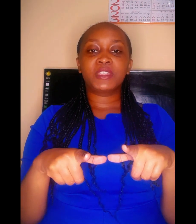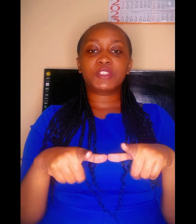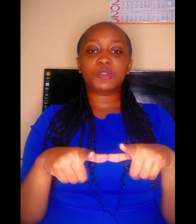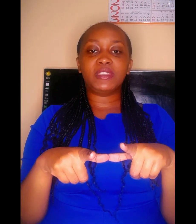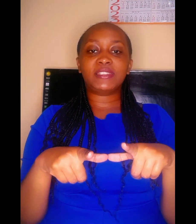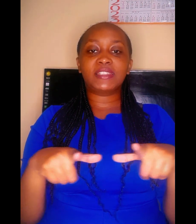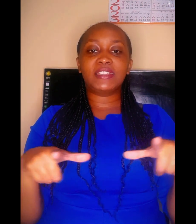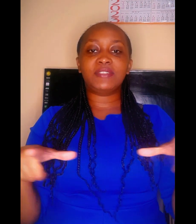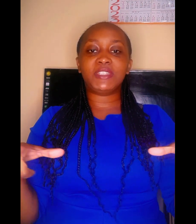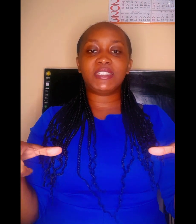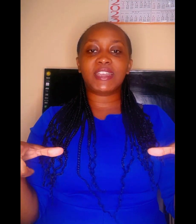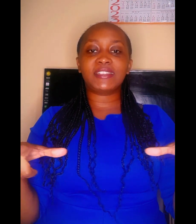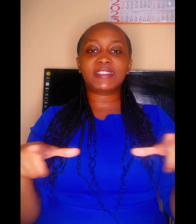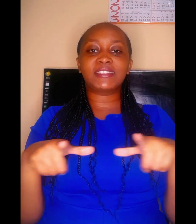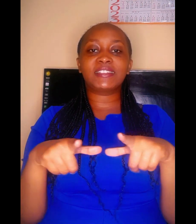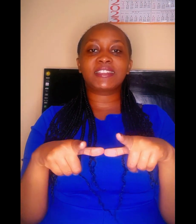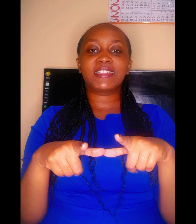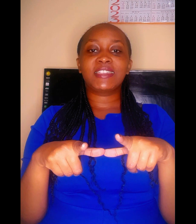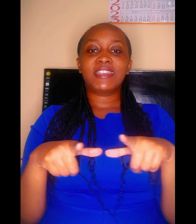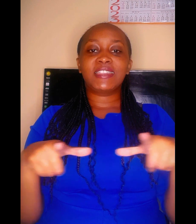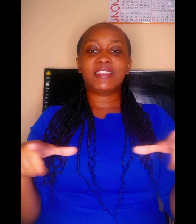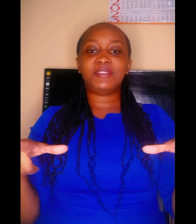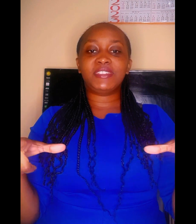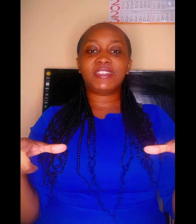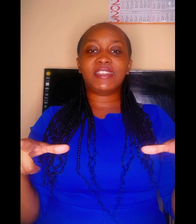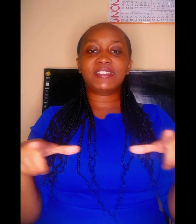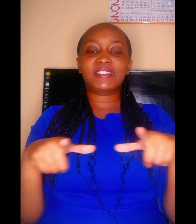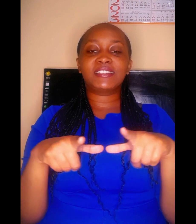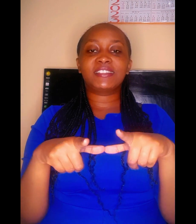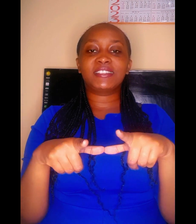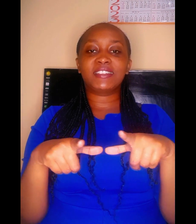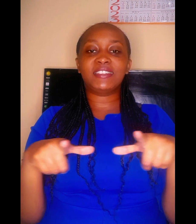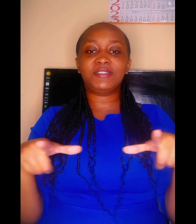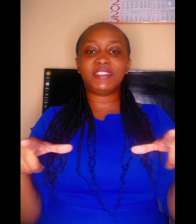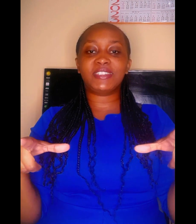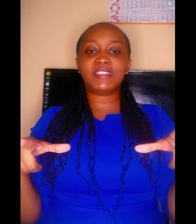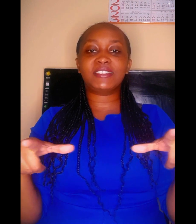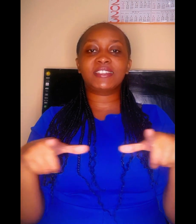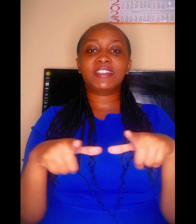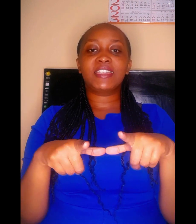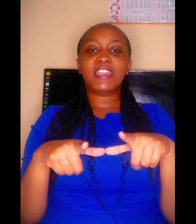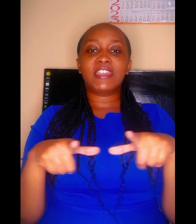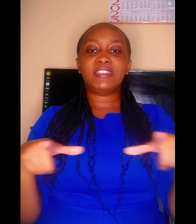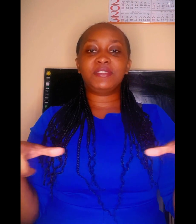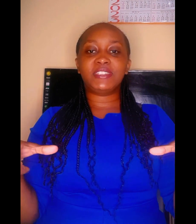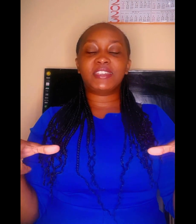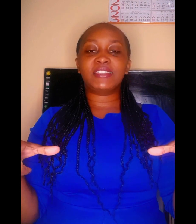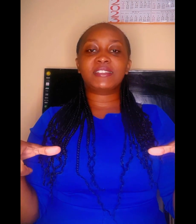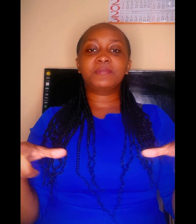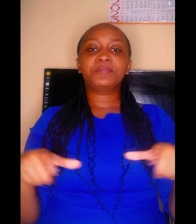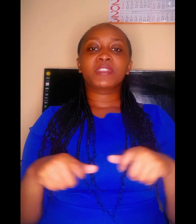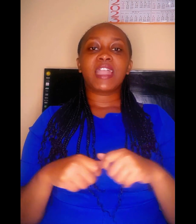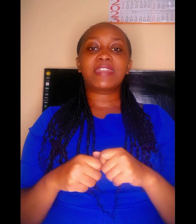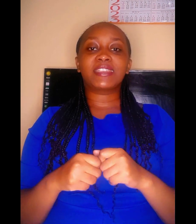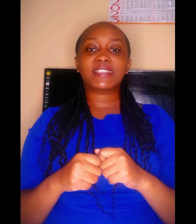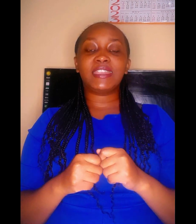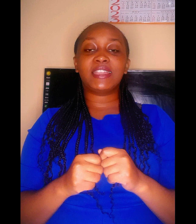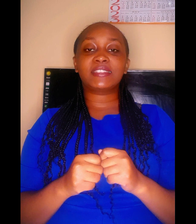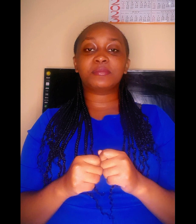So it's Leviticus, Leviticus, Leviticus, Leviticus. Other signers may